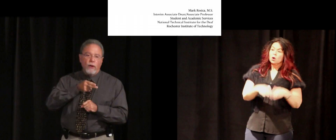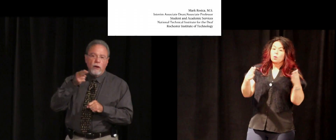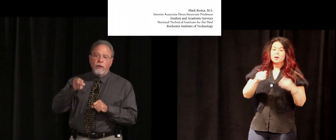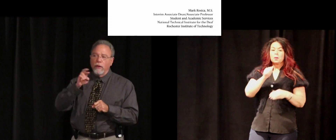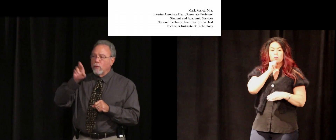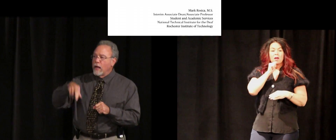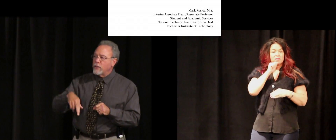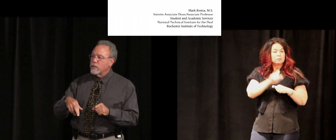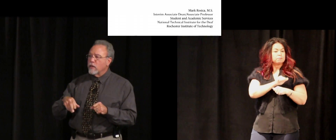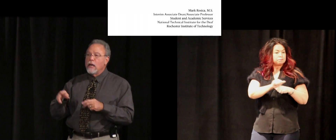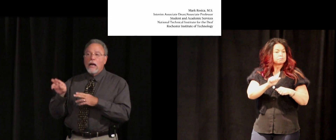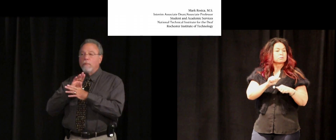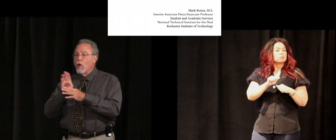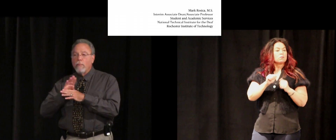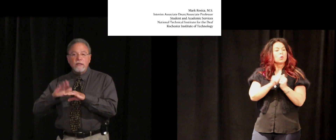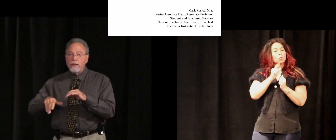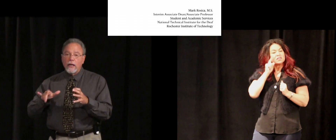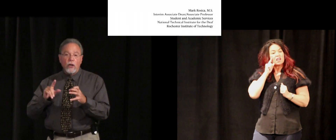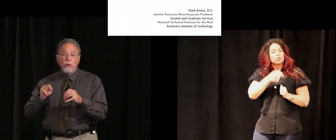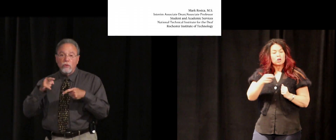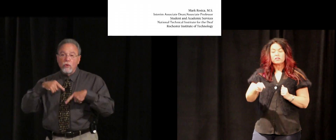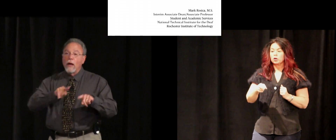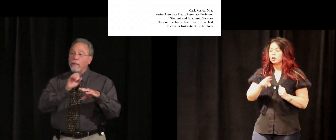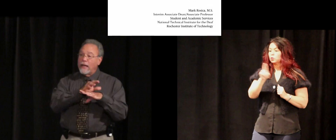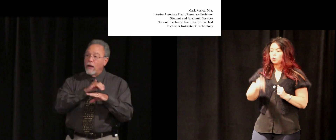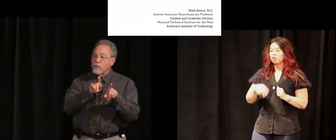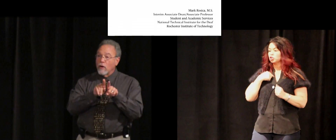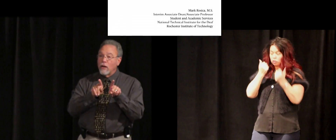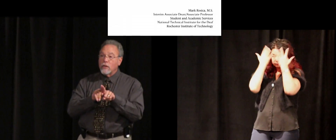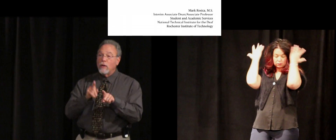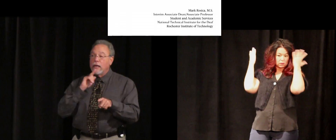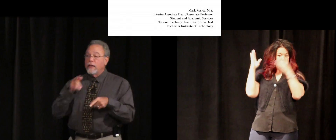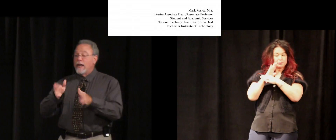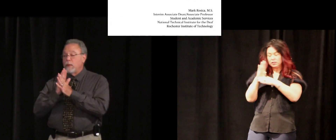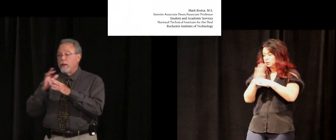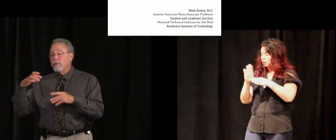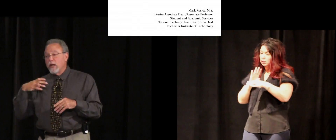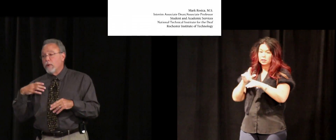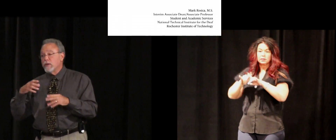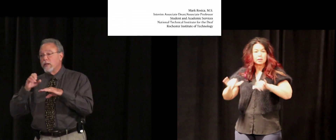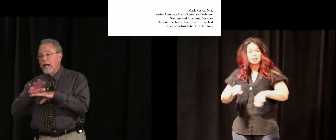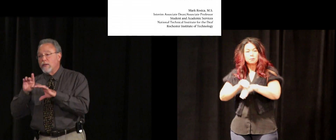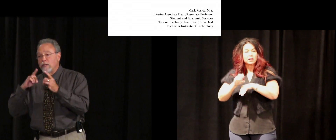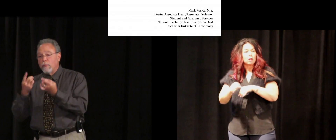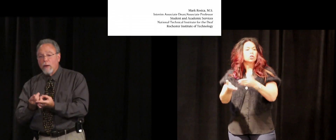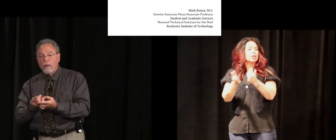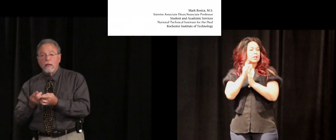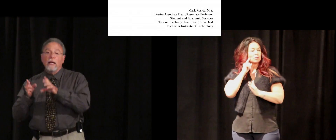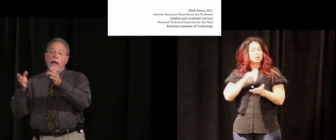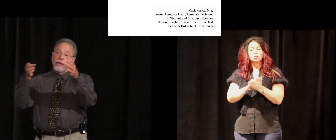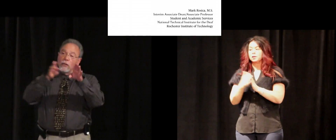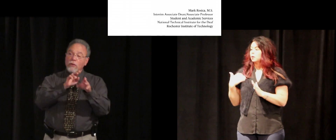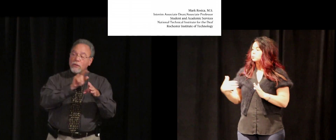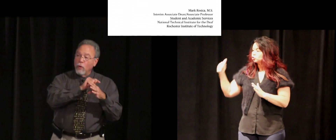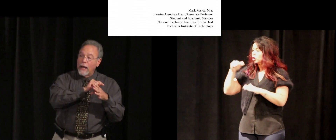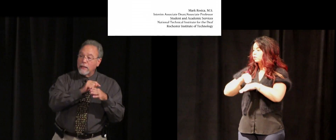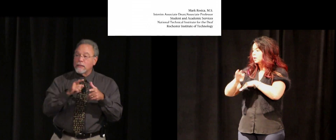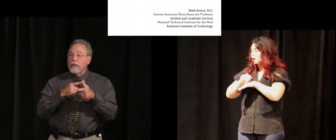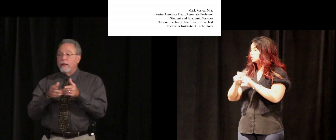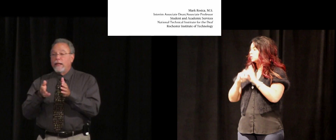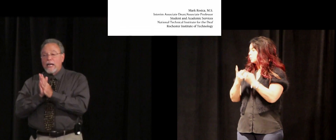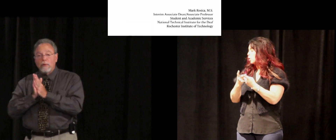So each stage of development relies on the previous stage of development. It's epigenic. So when